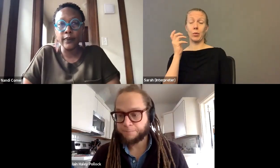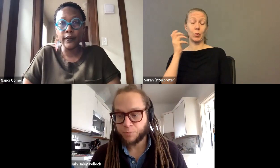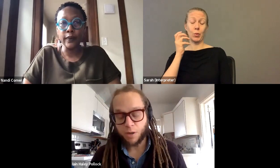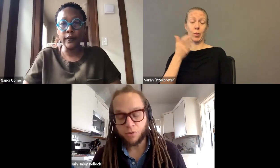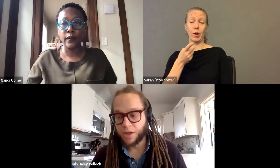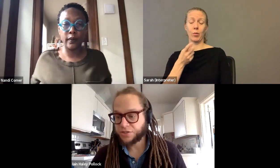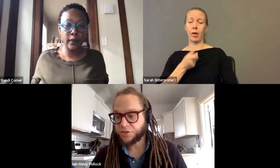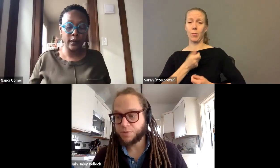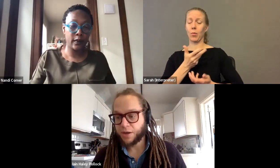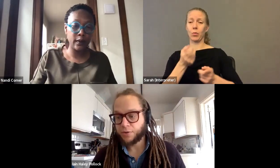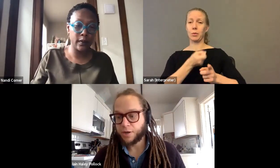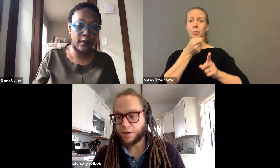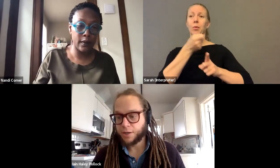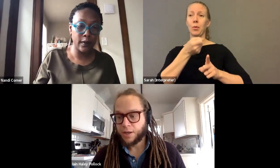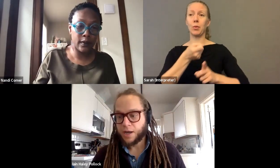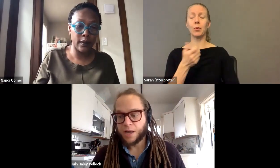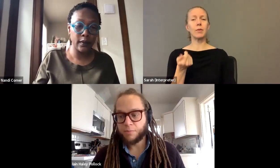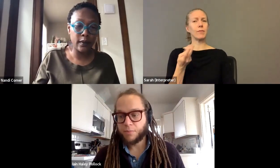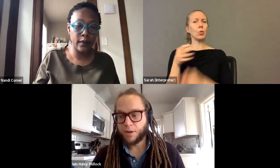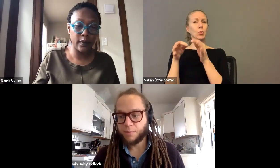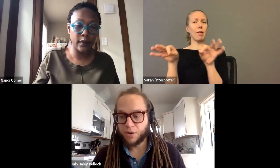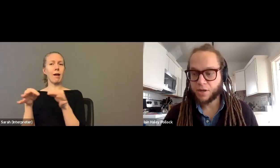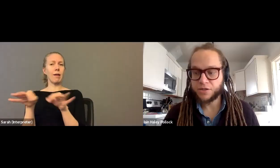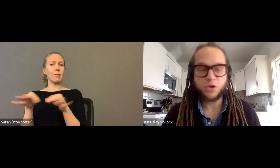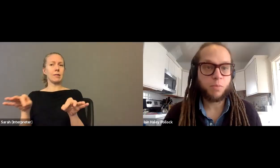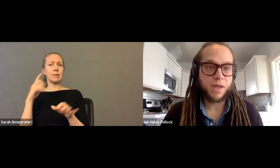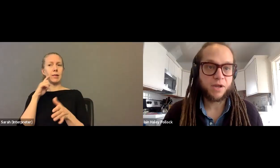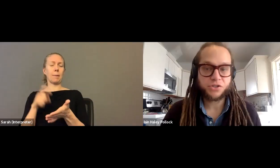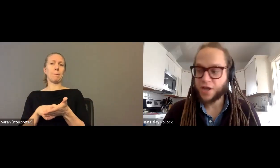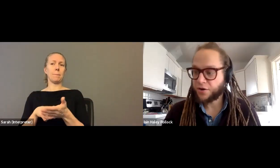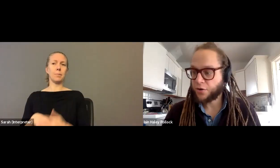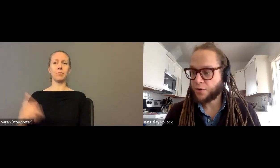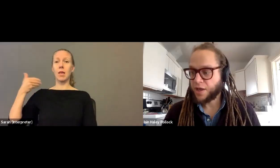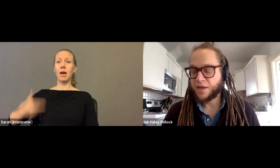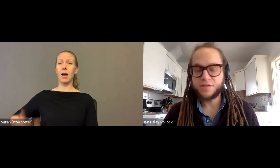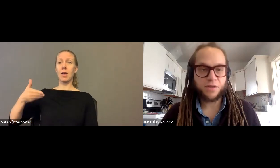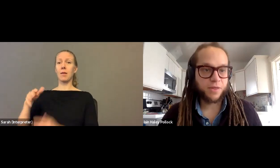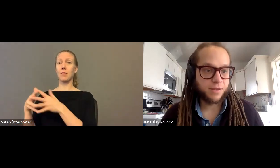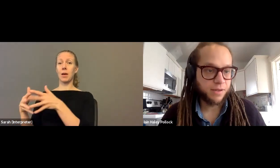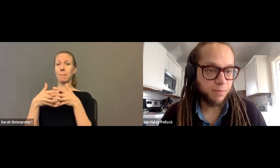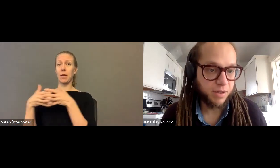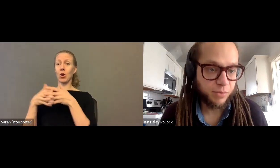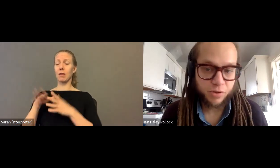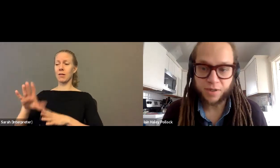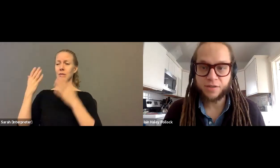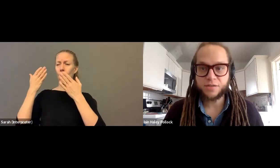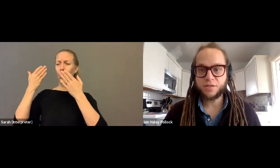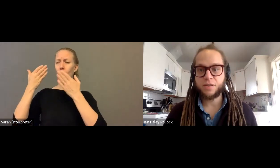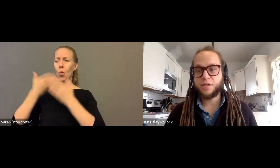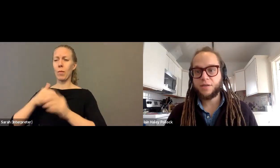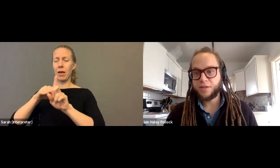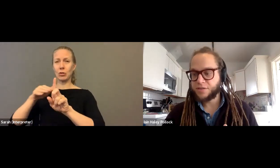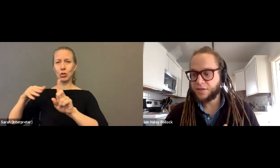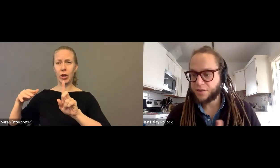striking. A couple lines jumped out. I am America's opaque shadow. And death can be